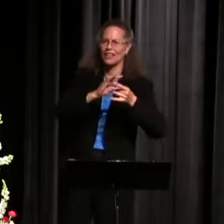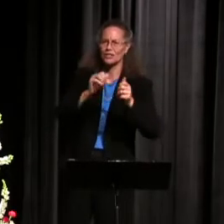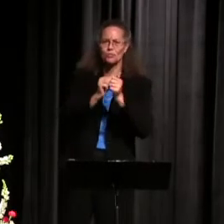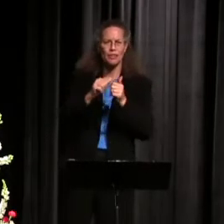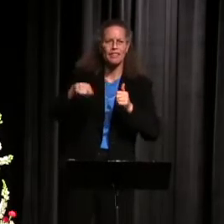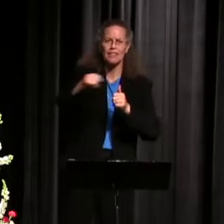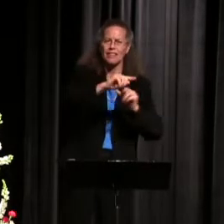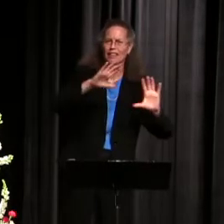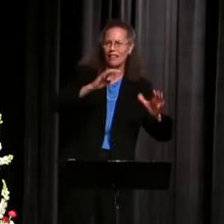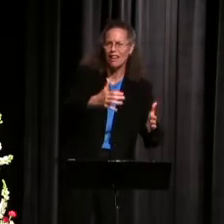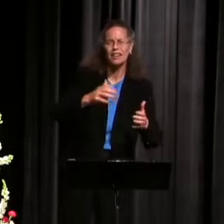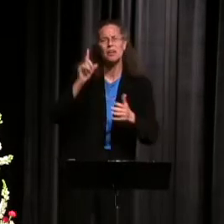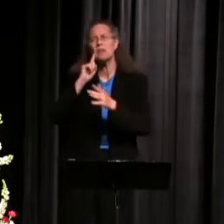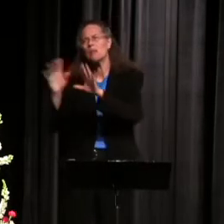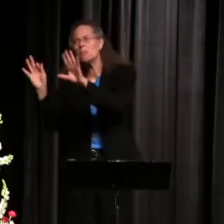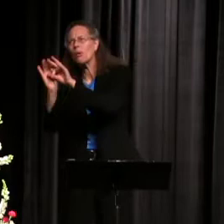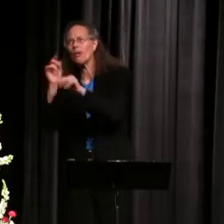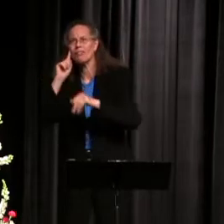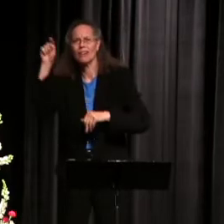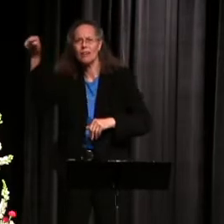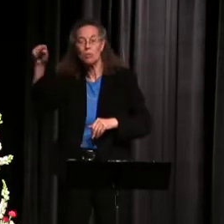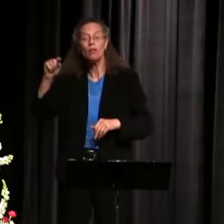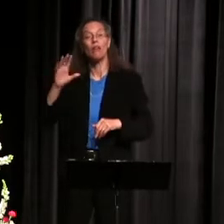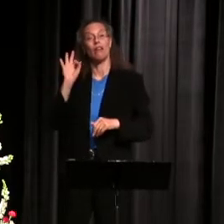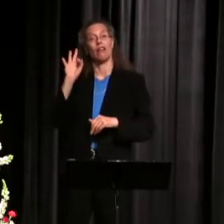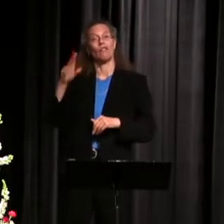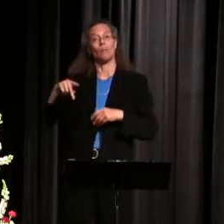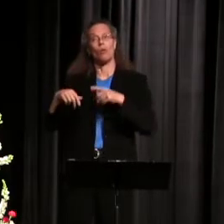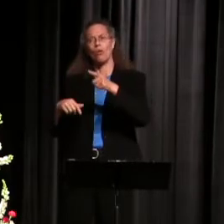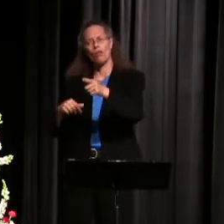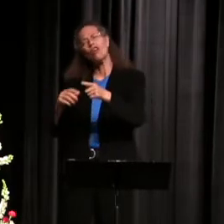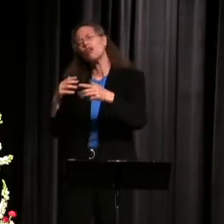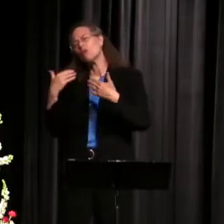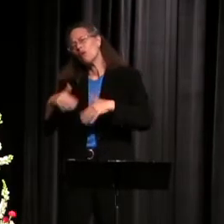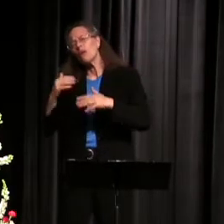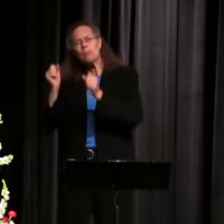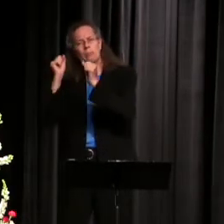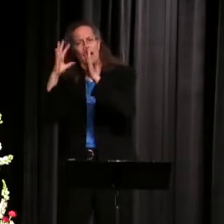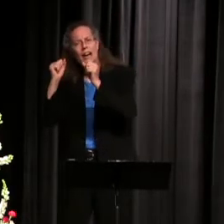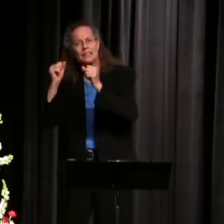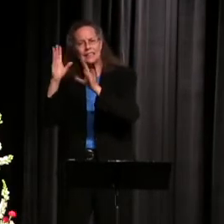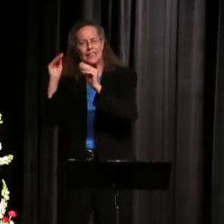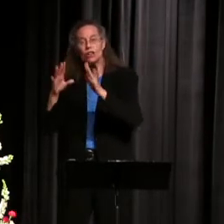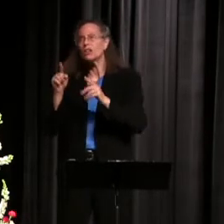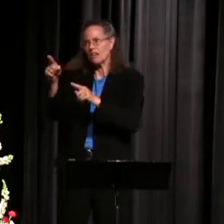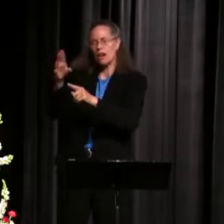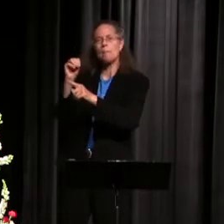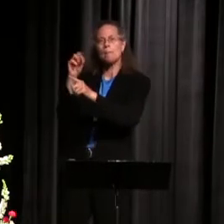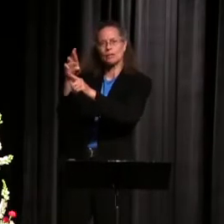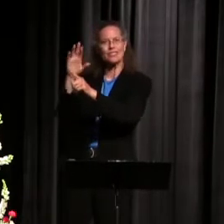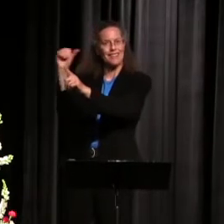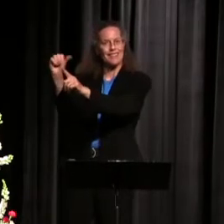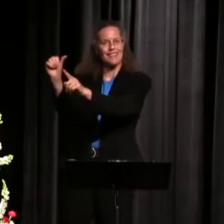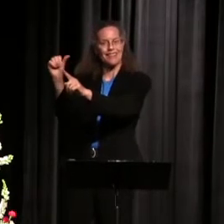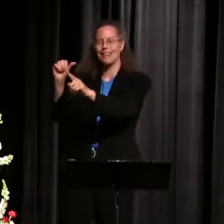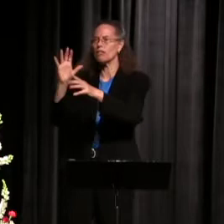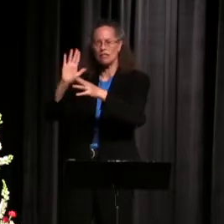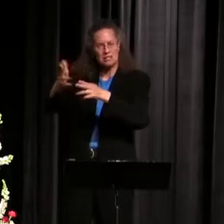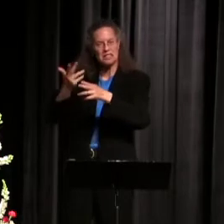are important to him. Fairport is a special place full of amazing teachers, and Mr. A consistently adds to this reputation every